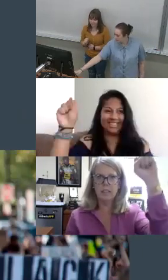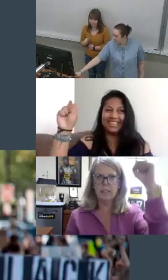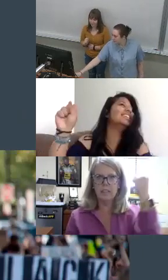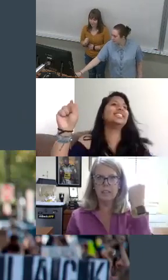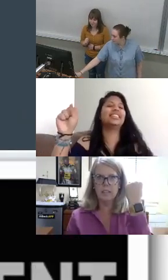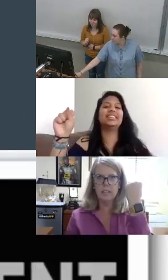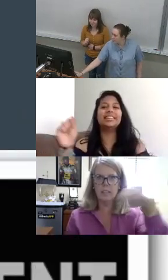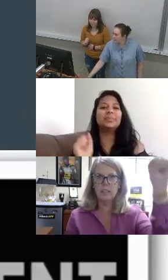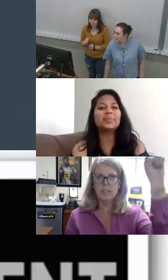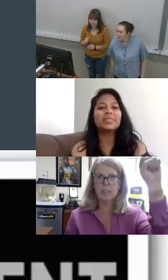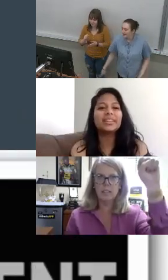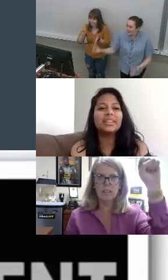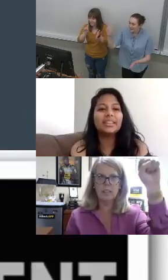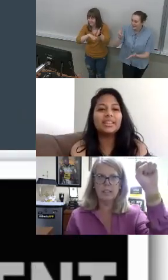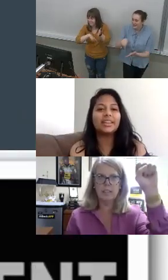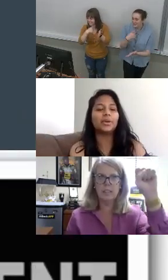Good.